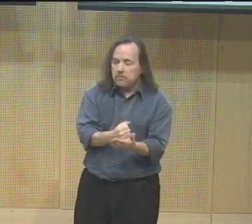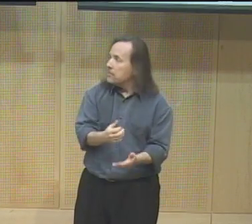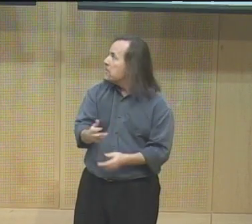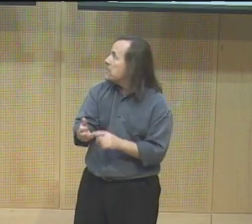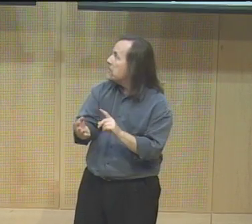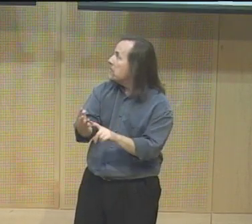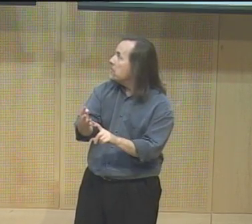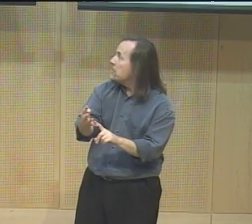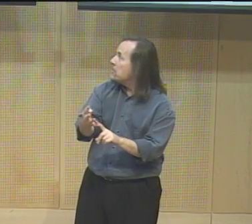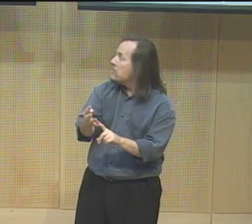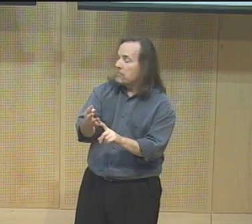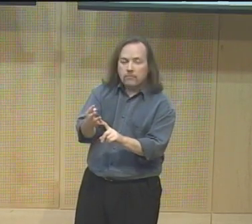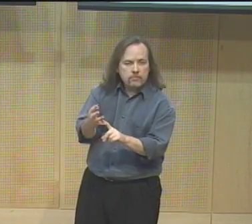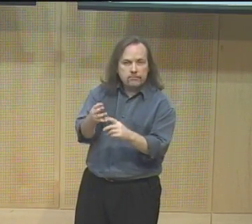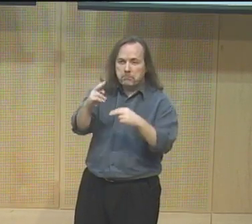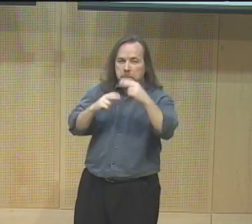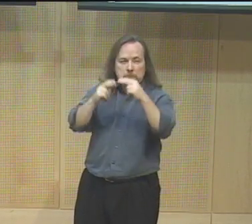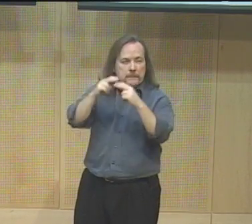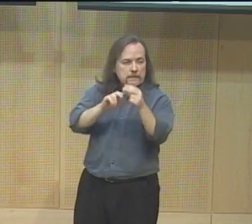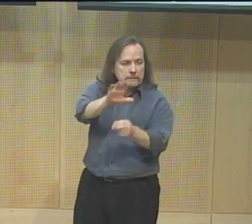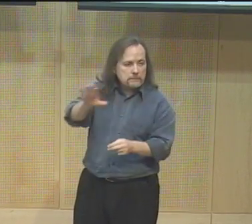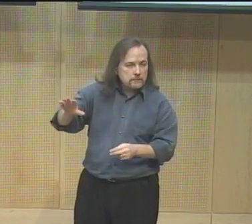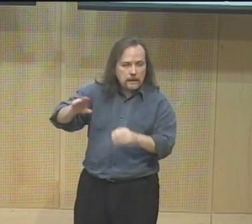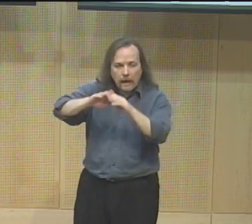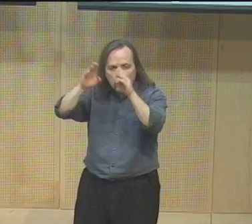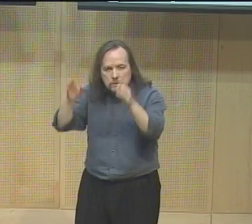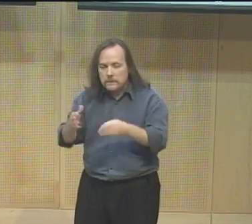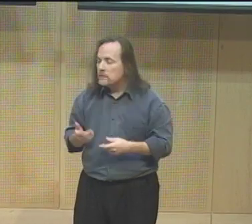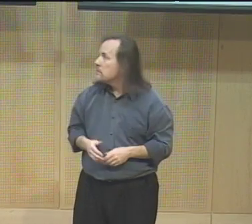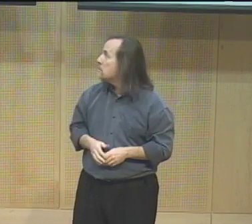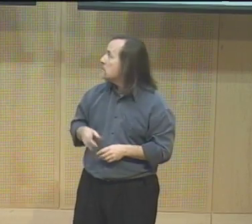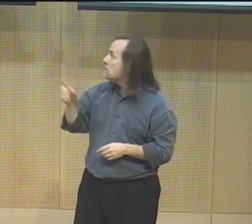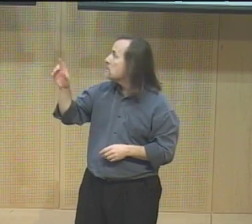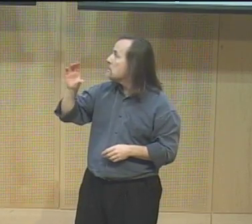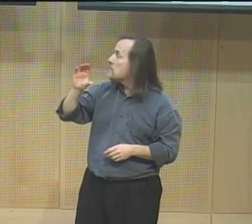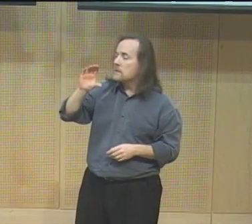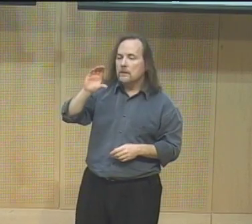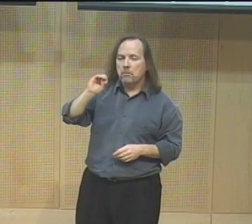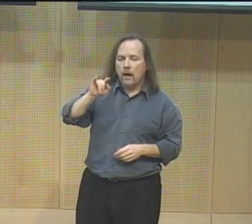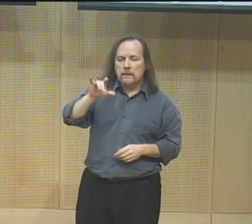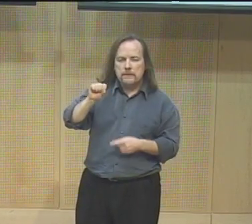equities, fixed income, real estate, and commodities.